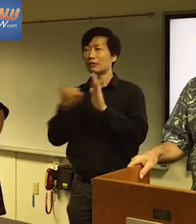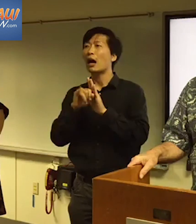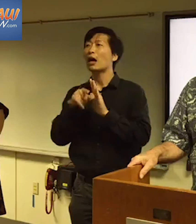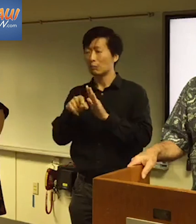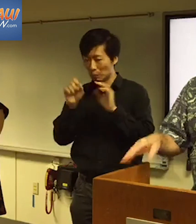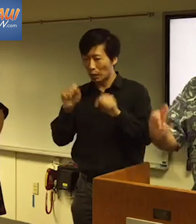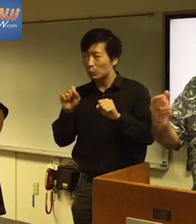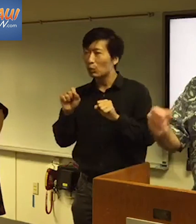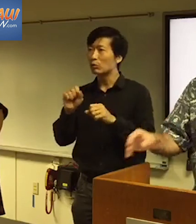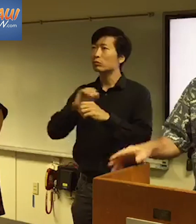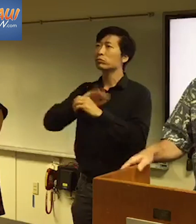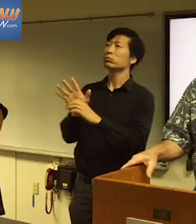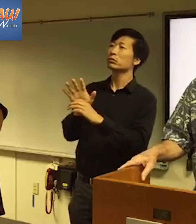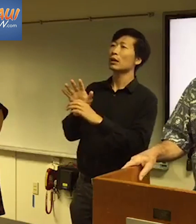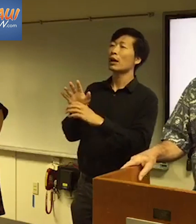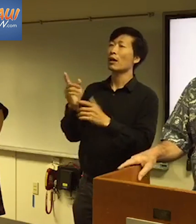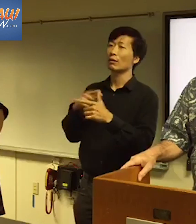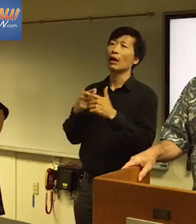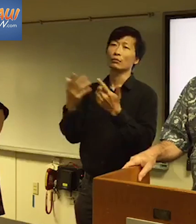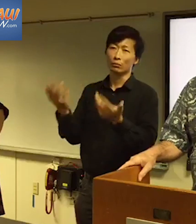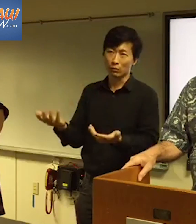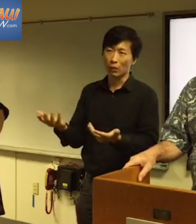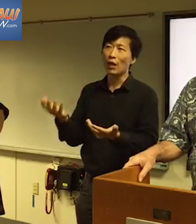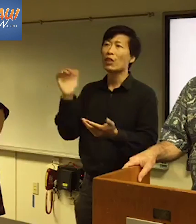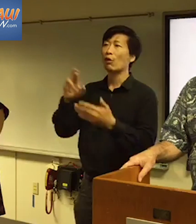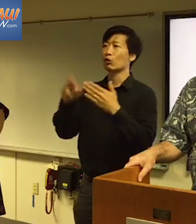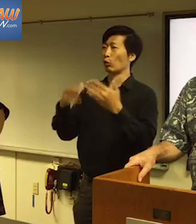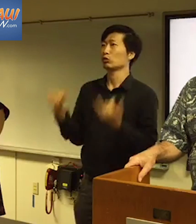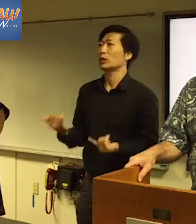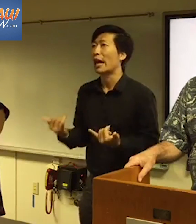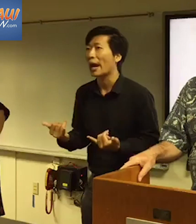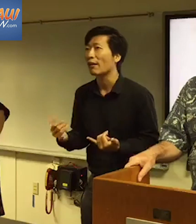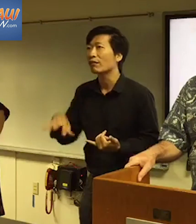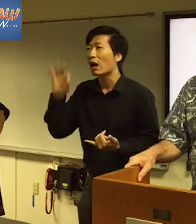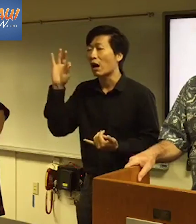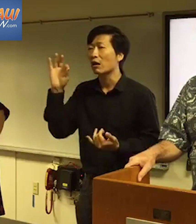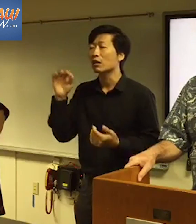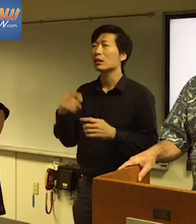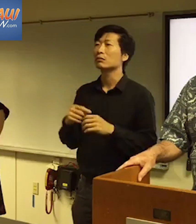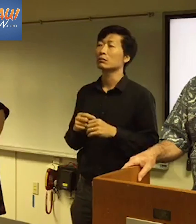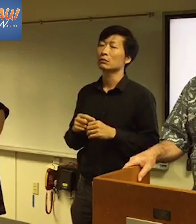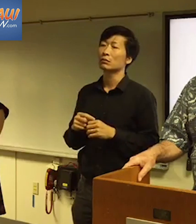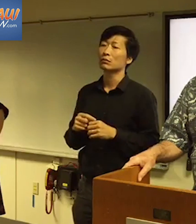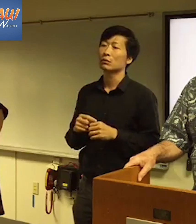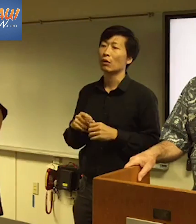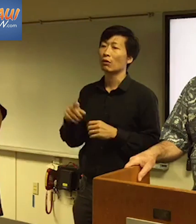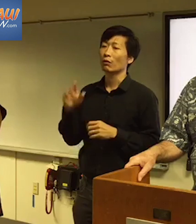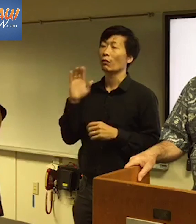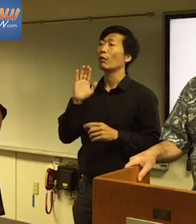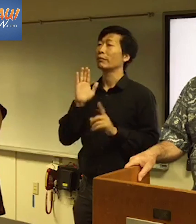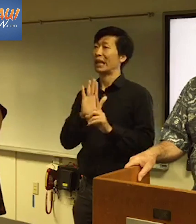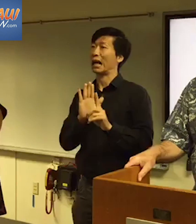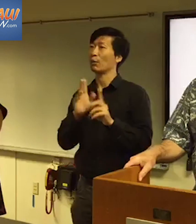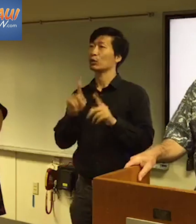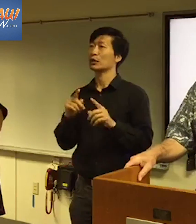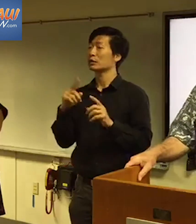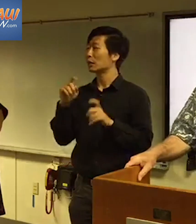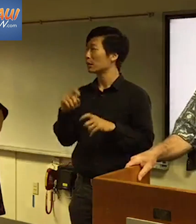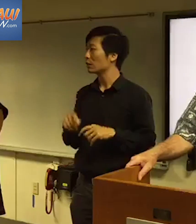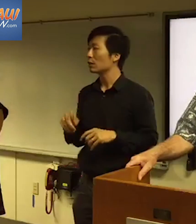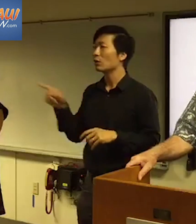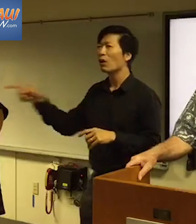to potentially sample as many as 200 individuals and run those samples here in Hawai'i.